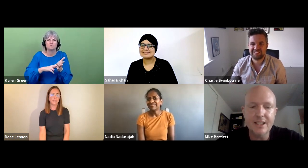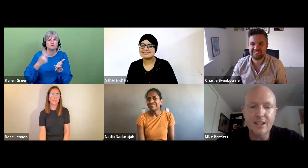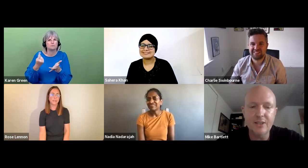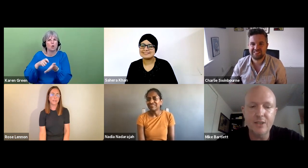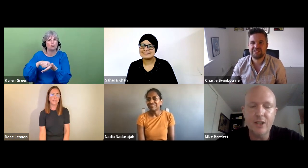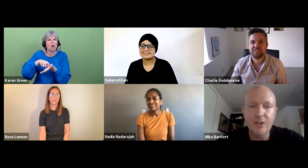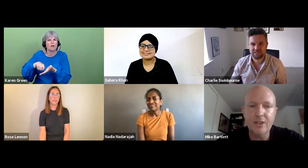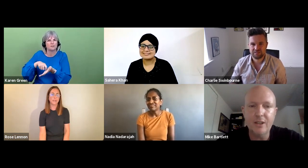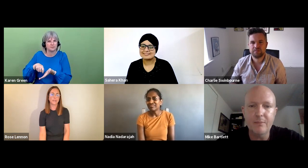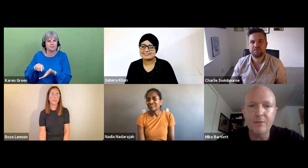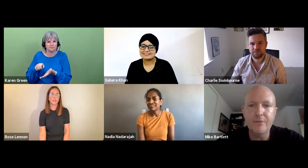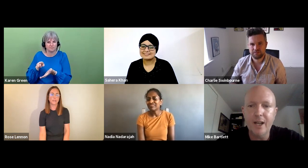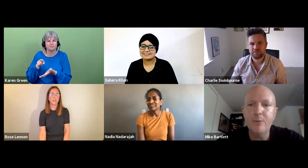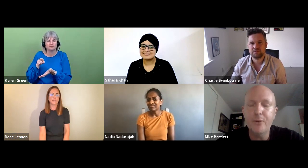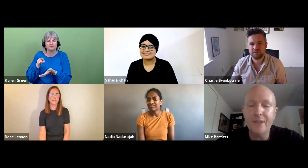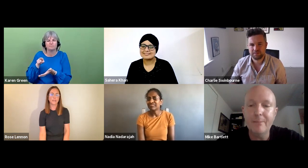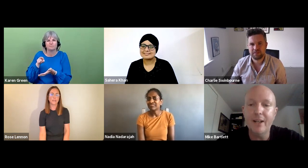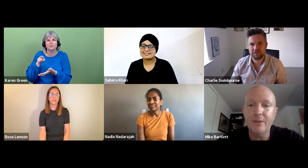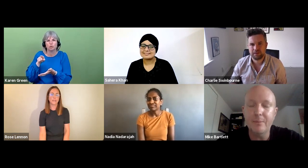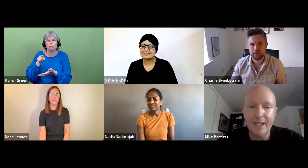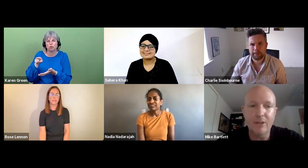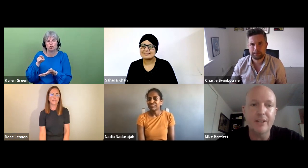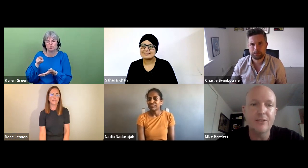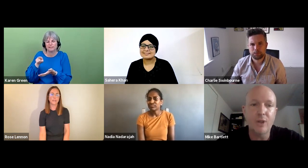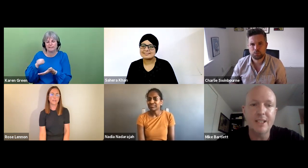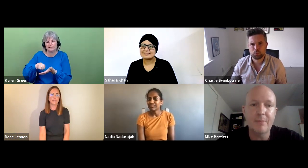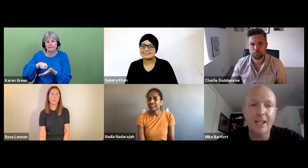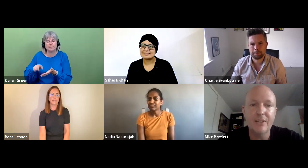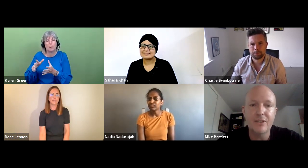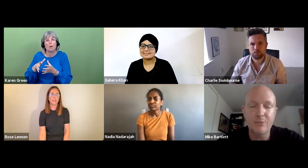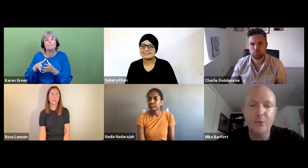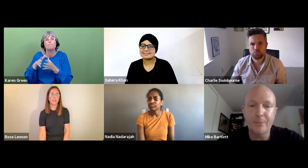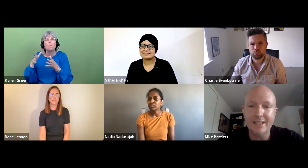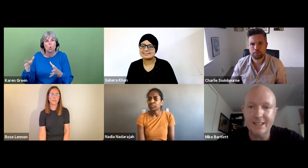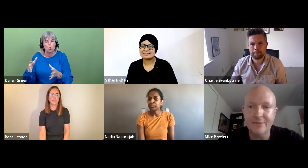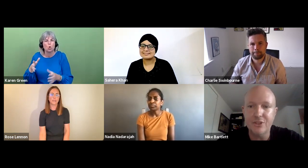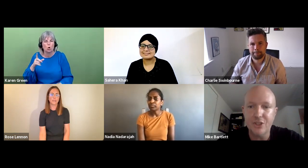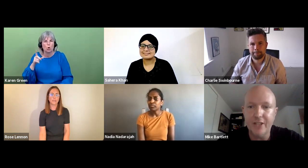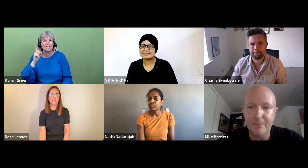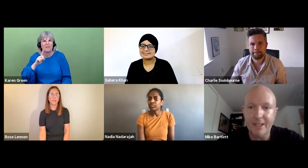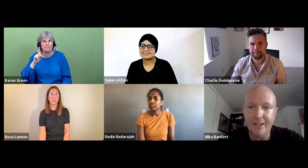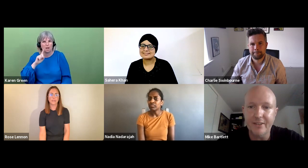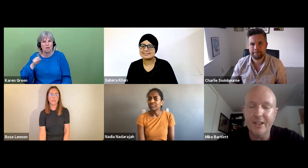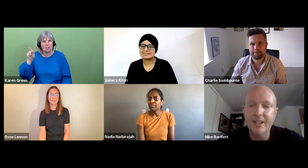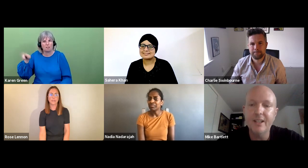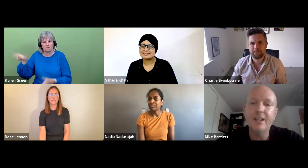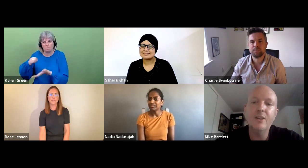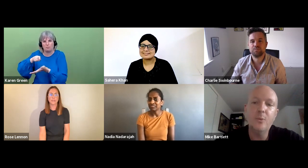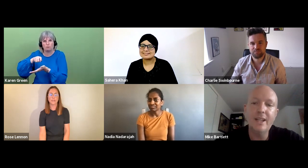there are far more female playwrights writing plays for small spaces, for studio spaces. When